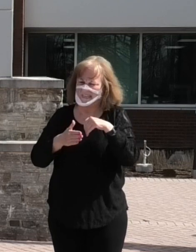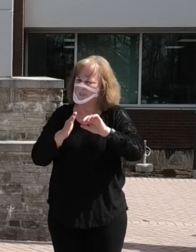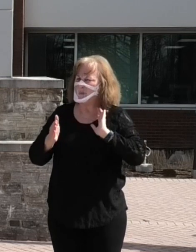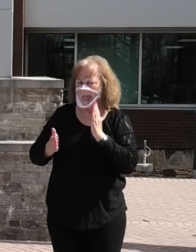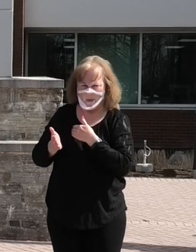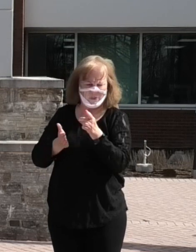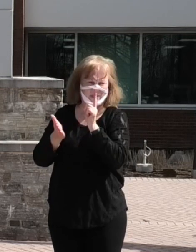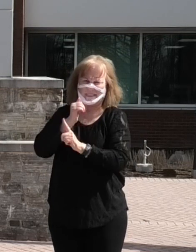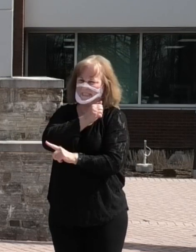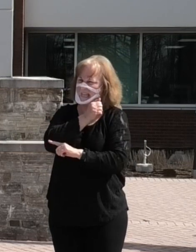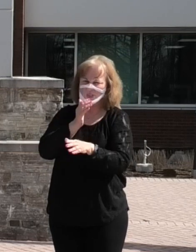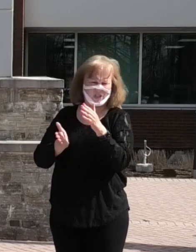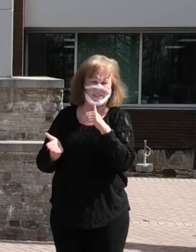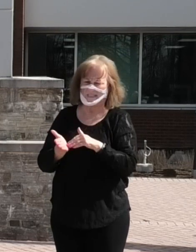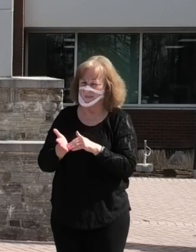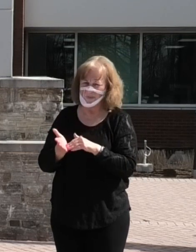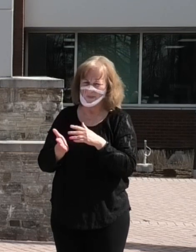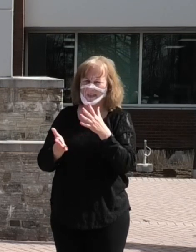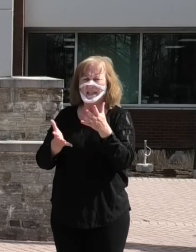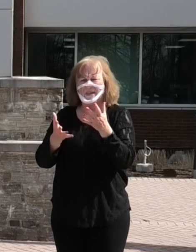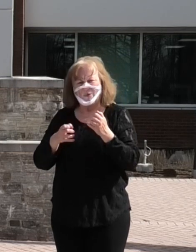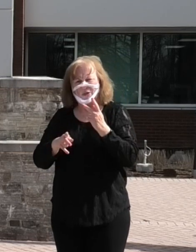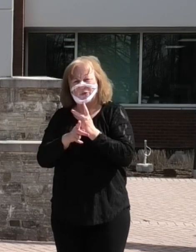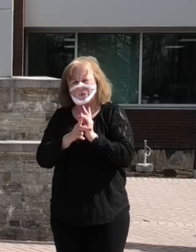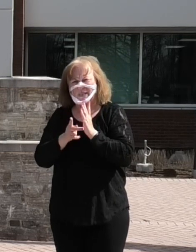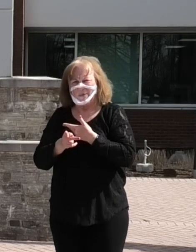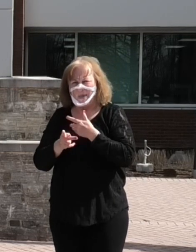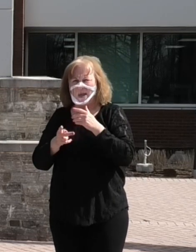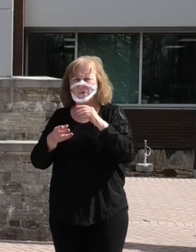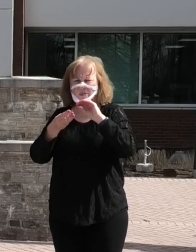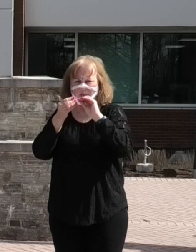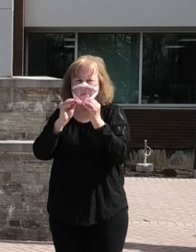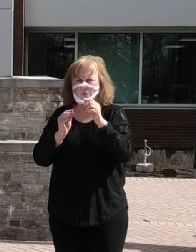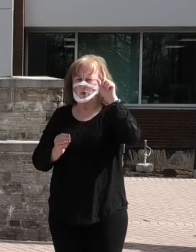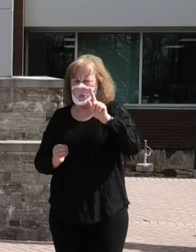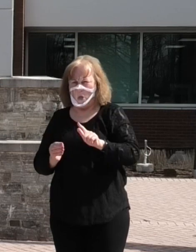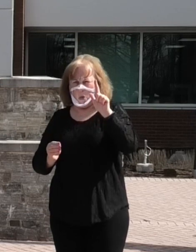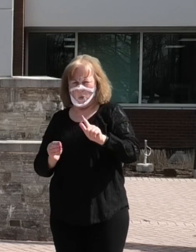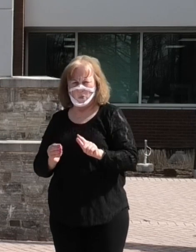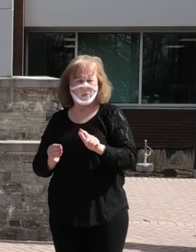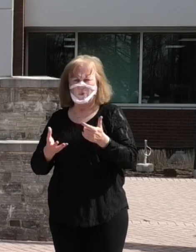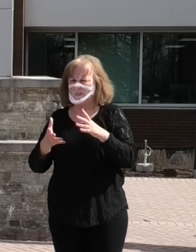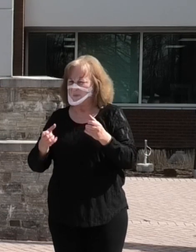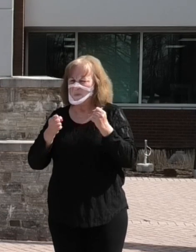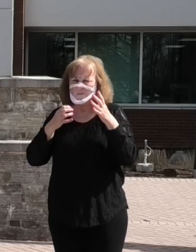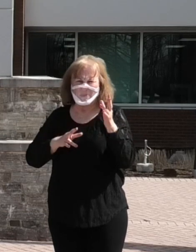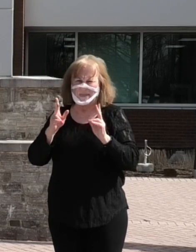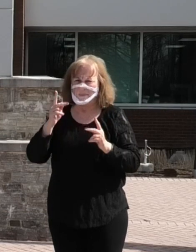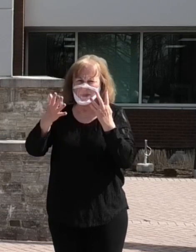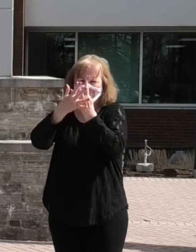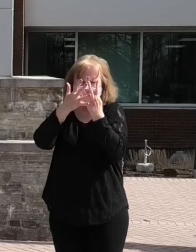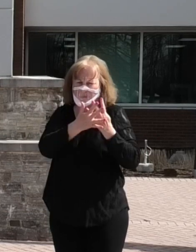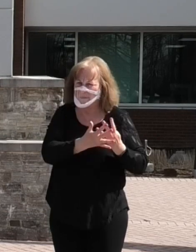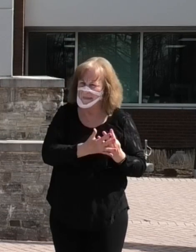detention center and to keep our inmate population low and safely spaced out.